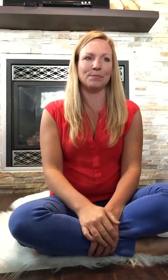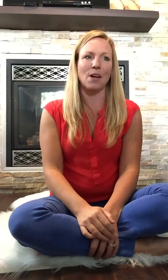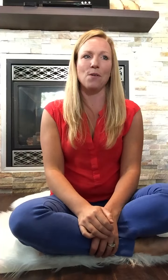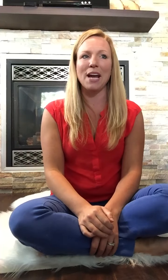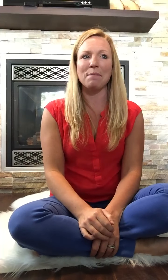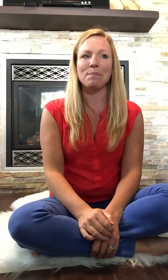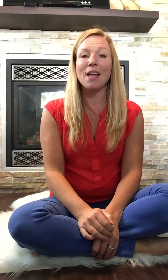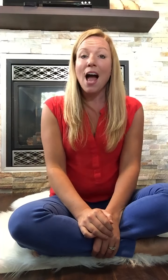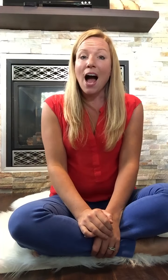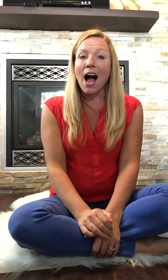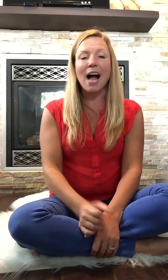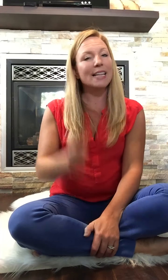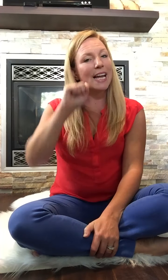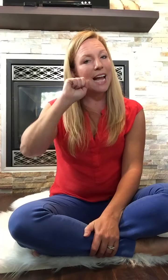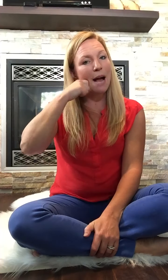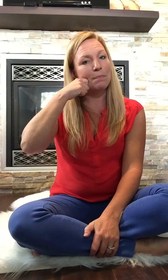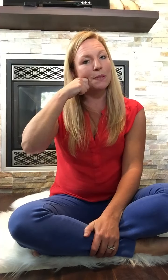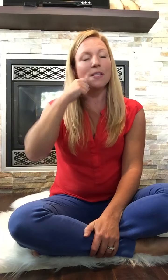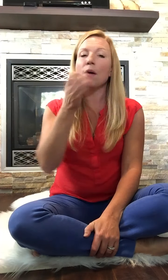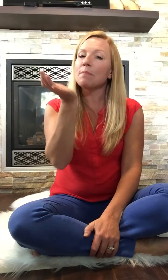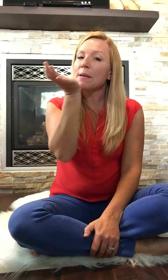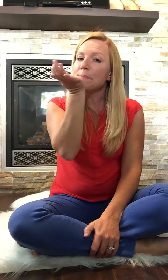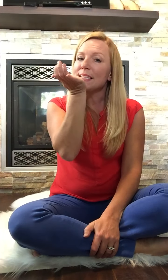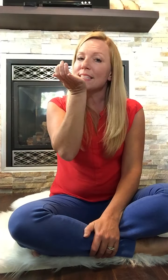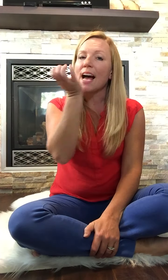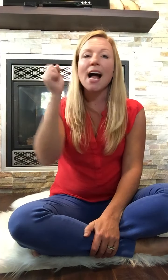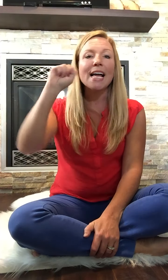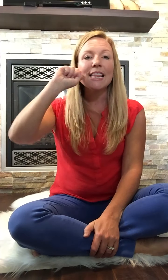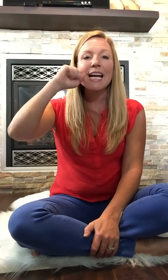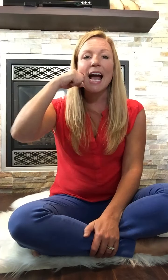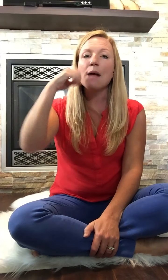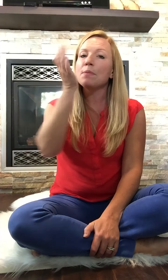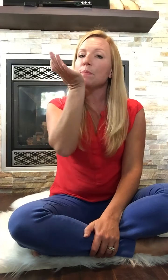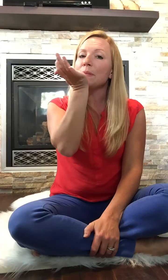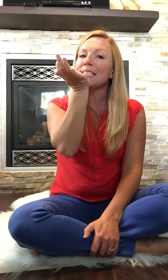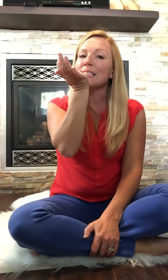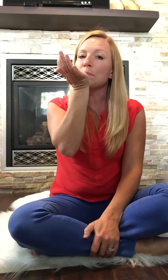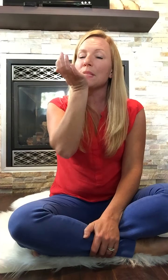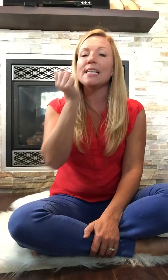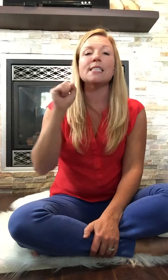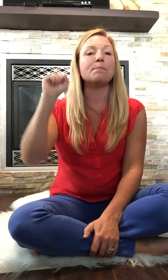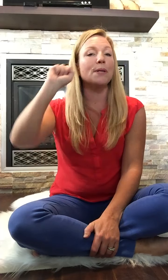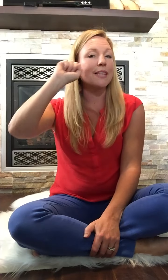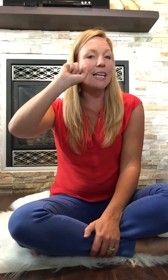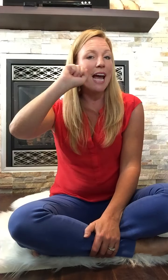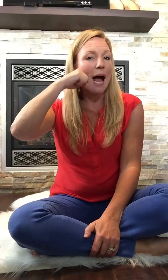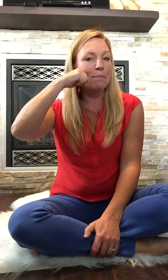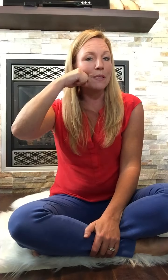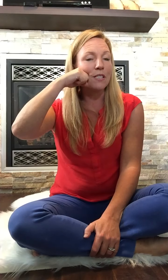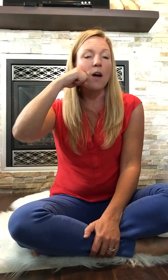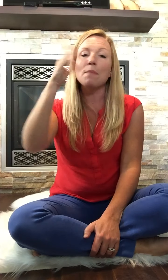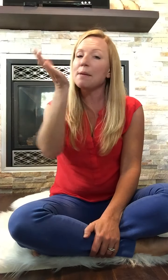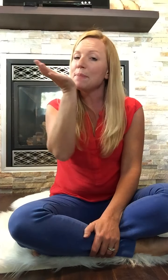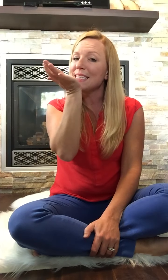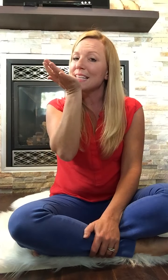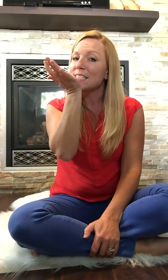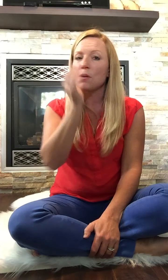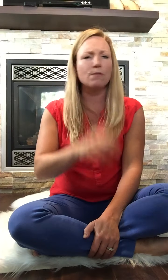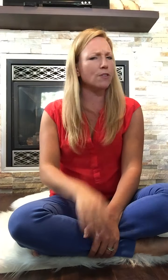Apples! Okay. I like apples on my pizza. I like apple pizza, please. Put the apples on my pizza. Don't